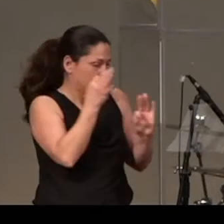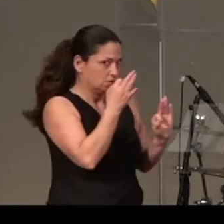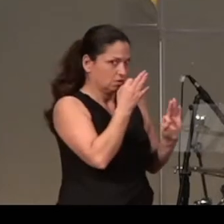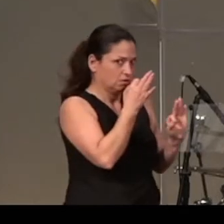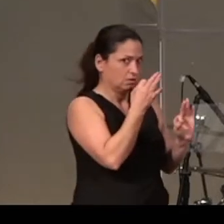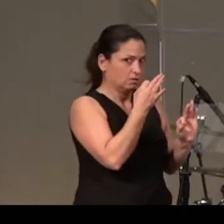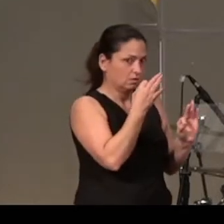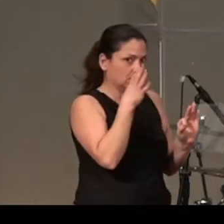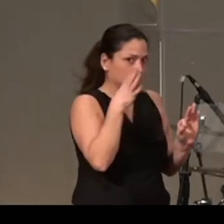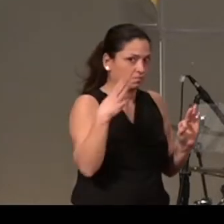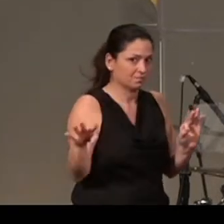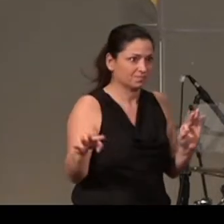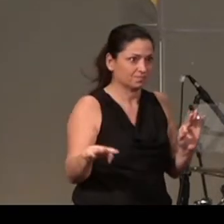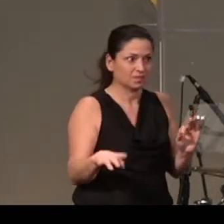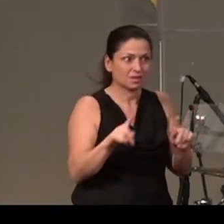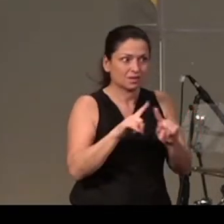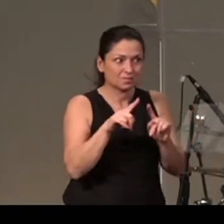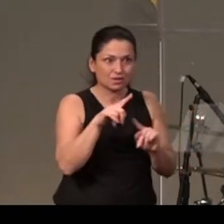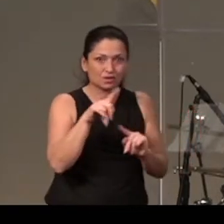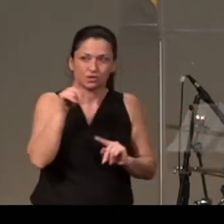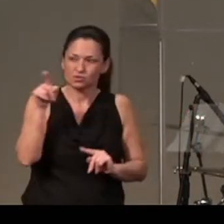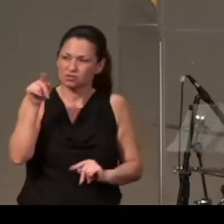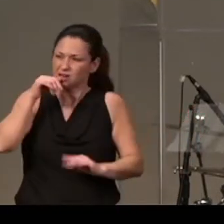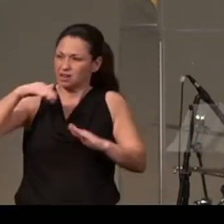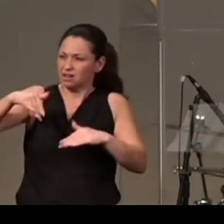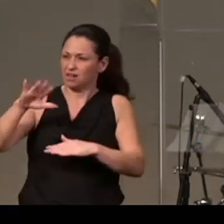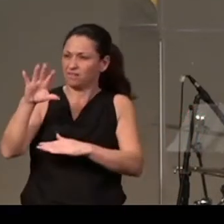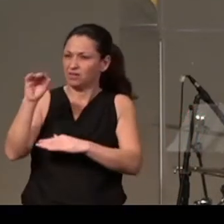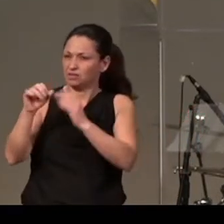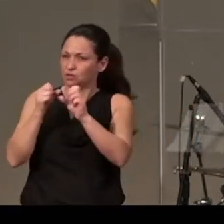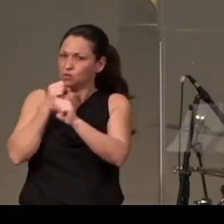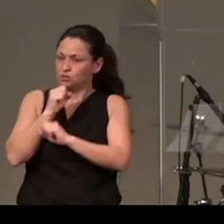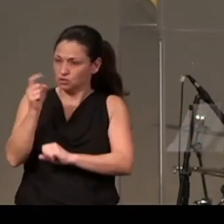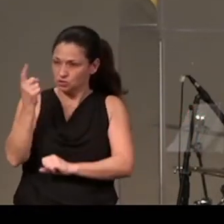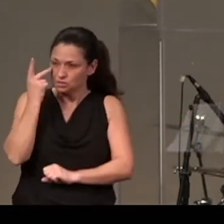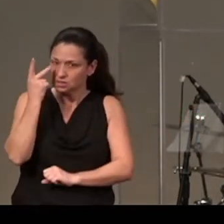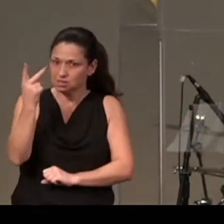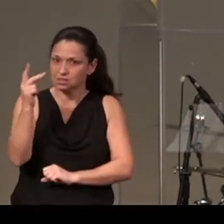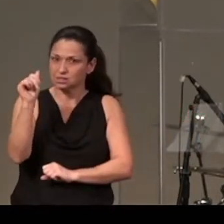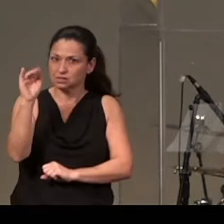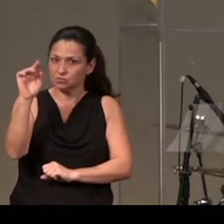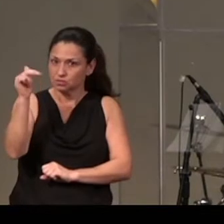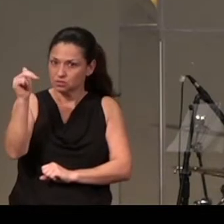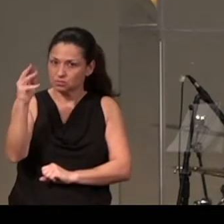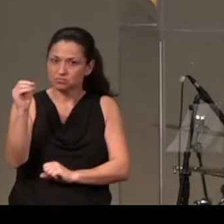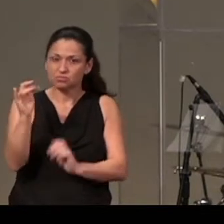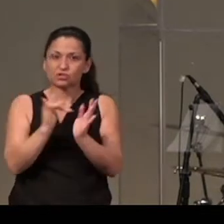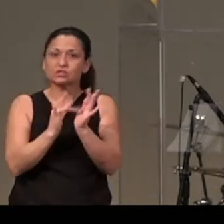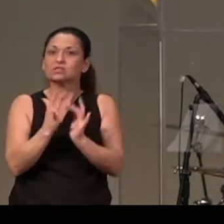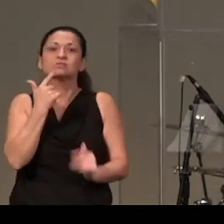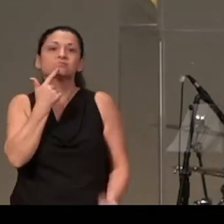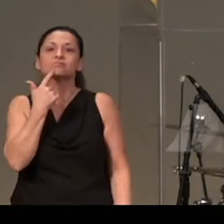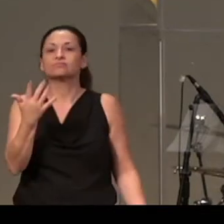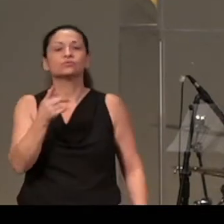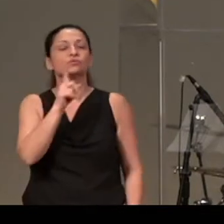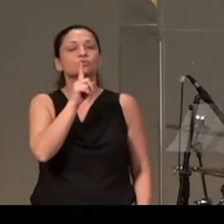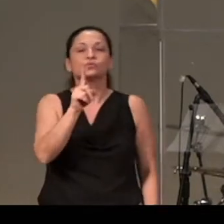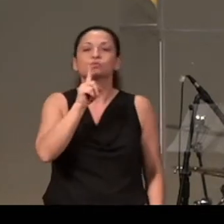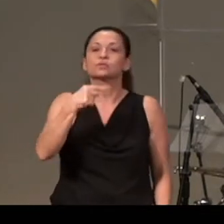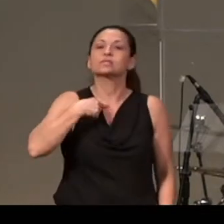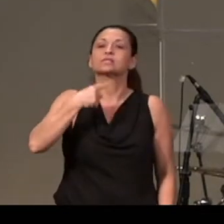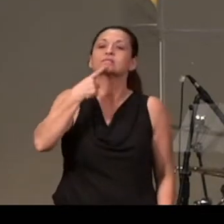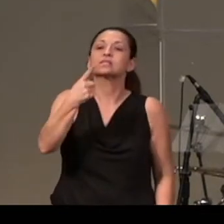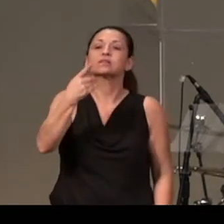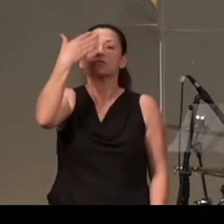But you are not yet 50 years old, and have you seen Abraham? Jesus said to them, truly, truly, I say to you,